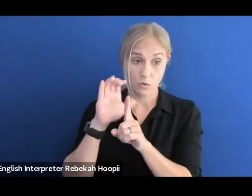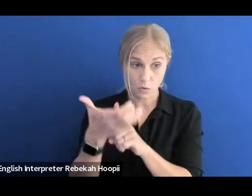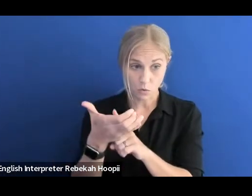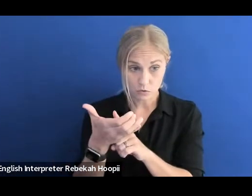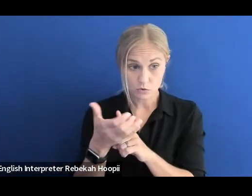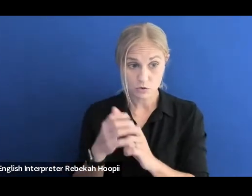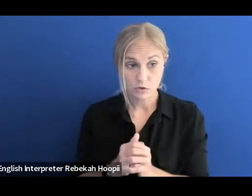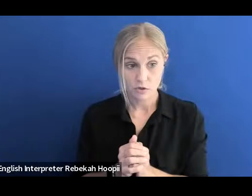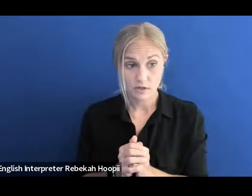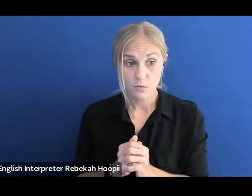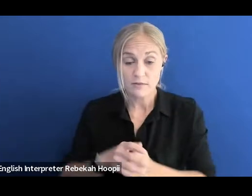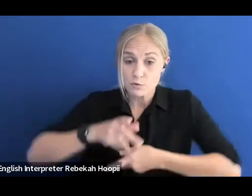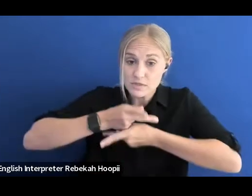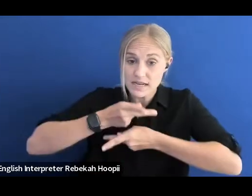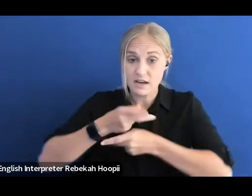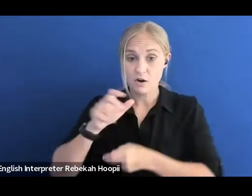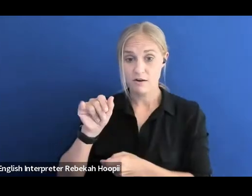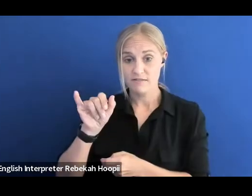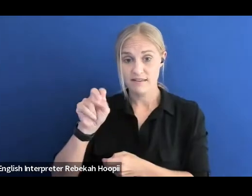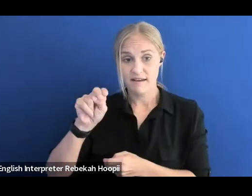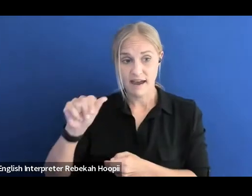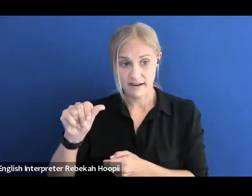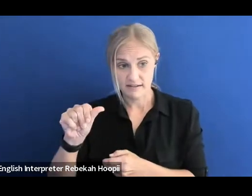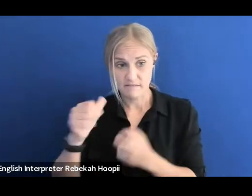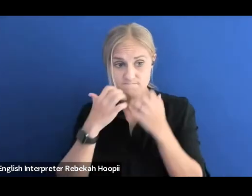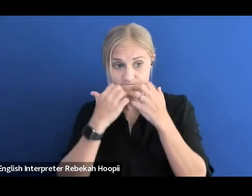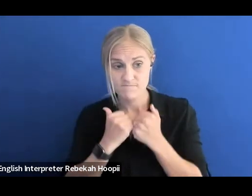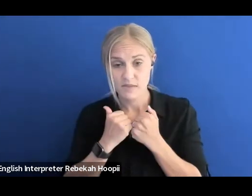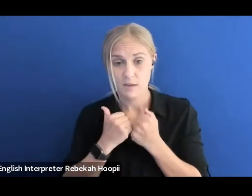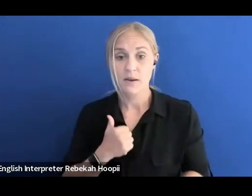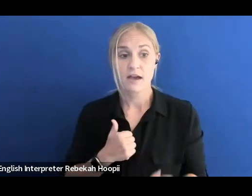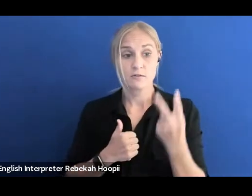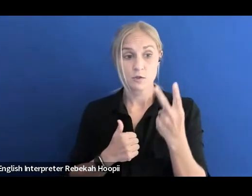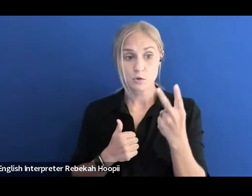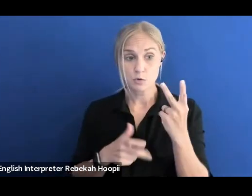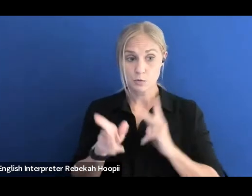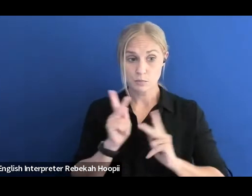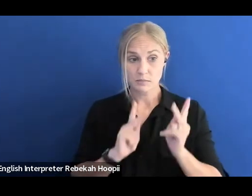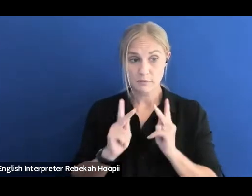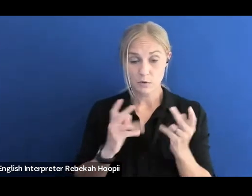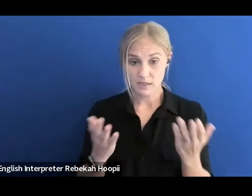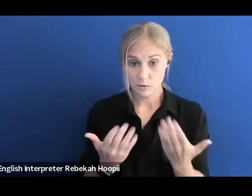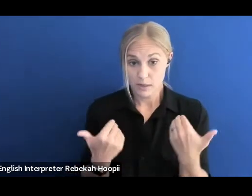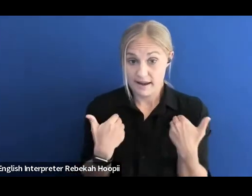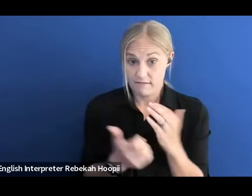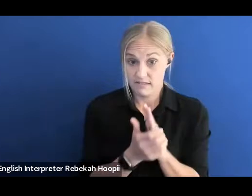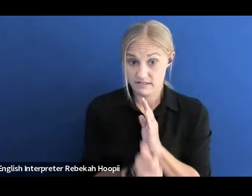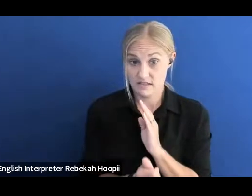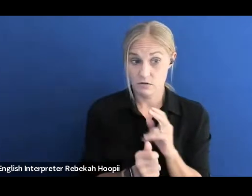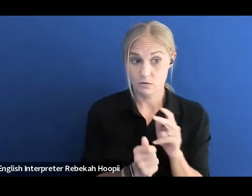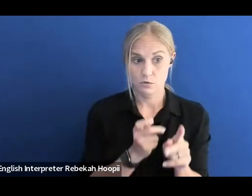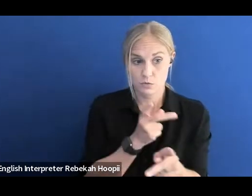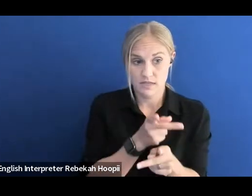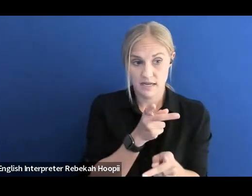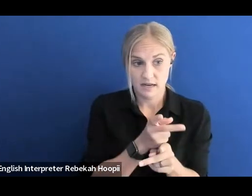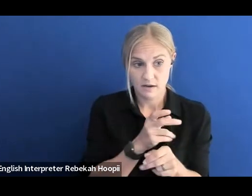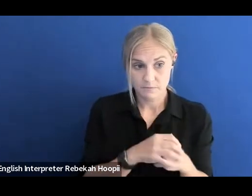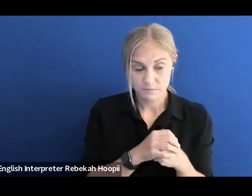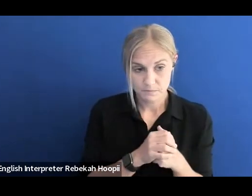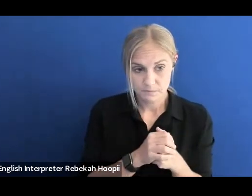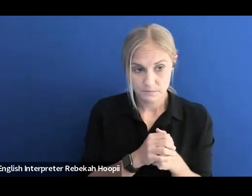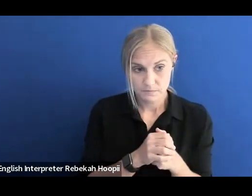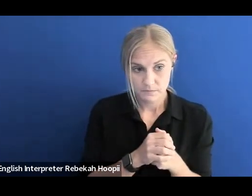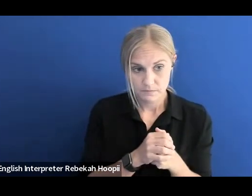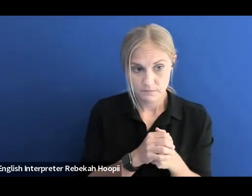take care of and the island and we're caring for it, but we have two kapuna here that had to sue to even have